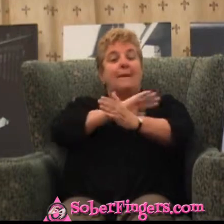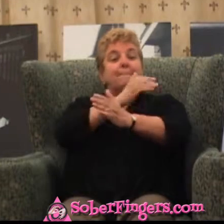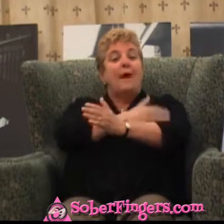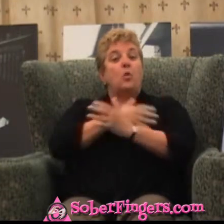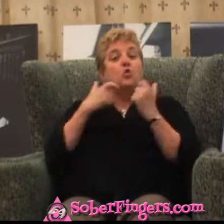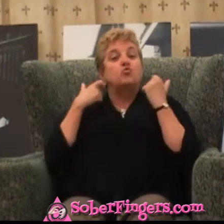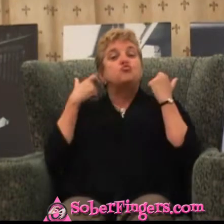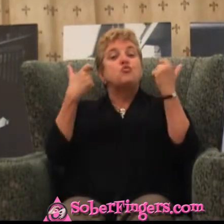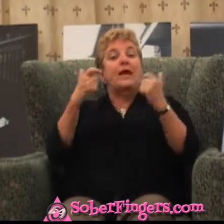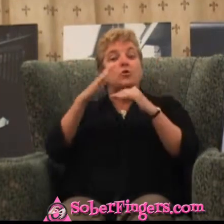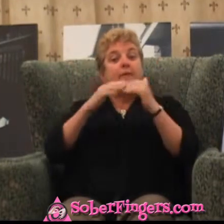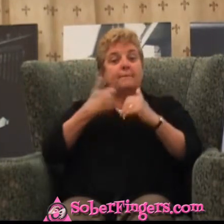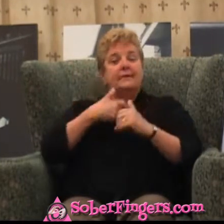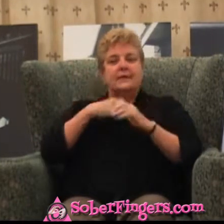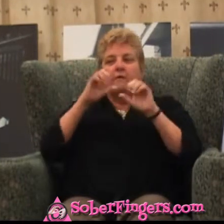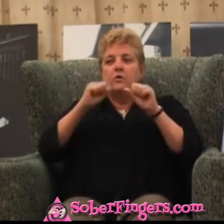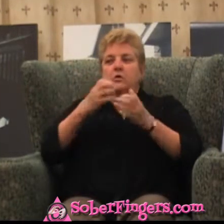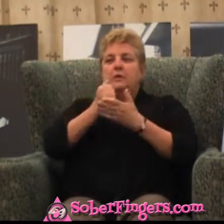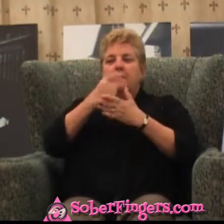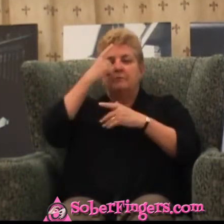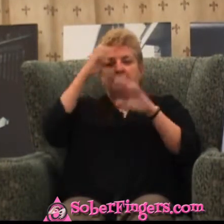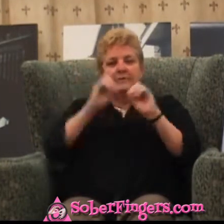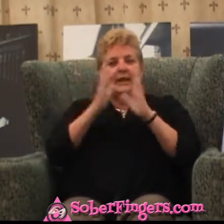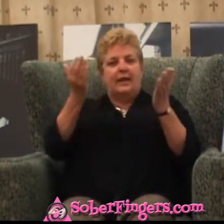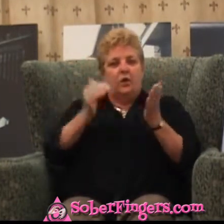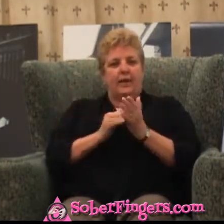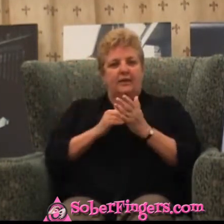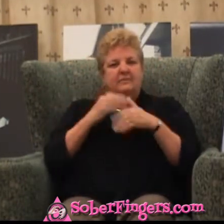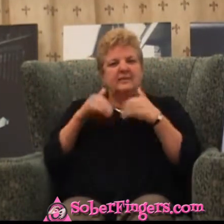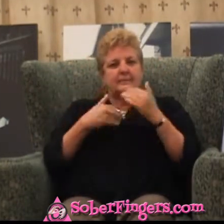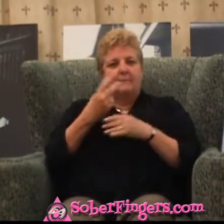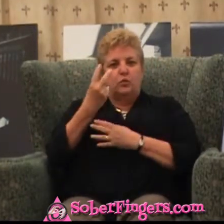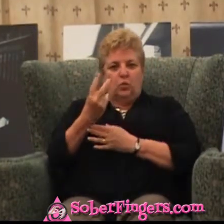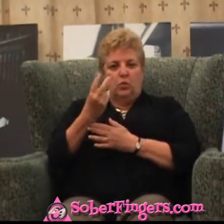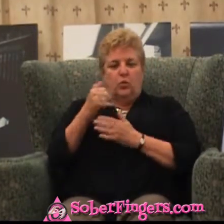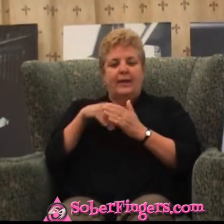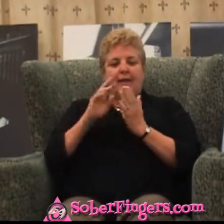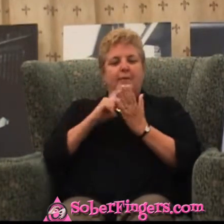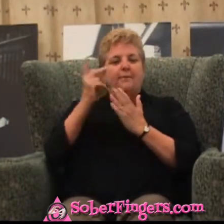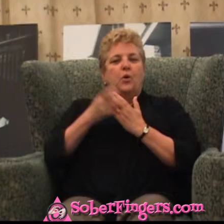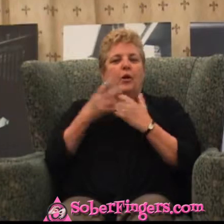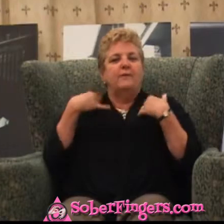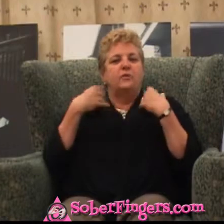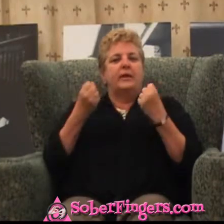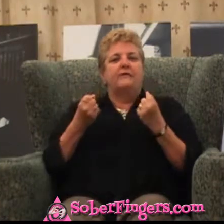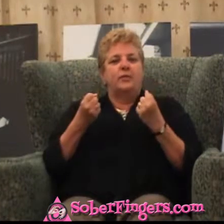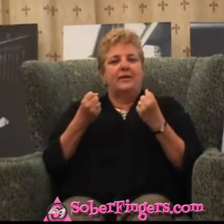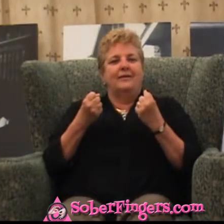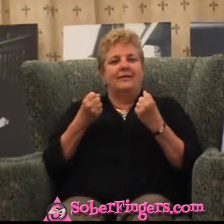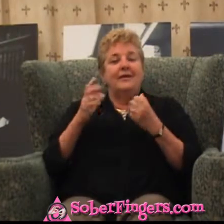me to sanity. Step 2 in the program of recovery, the spiritual solution to my spiritual